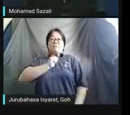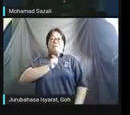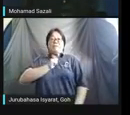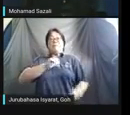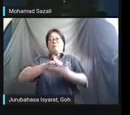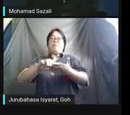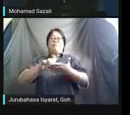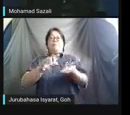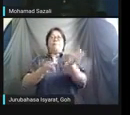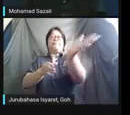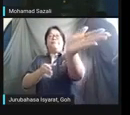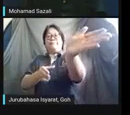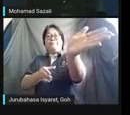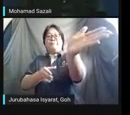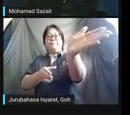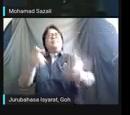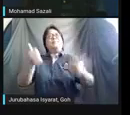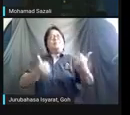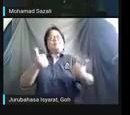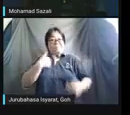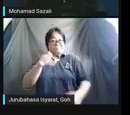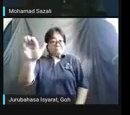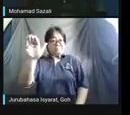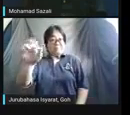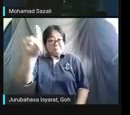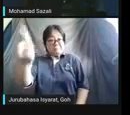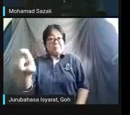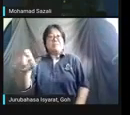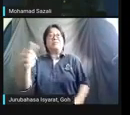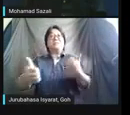have their own privacy as well? Is that considered rude or no?